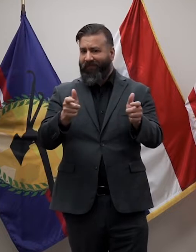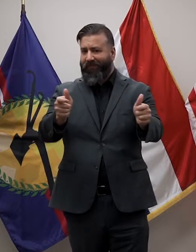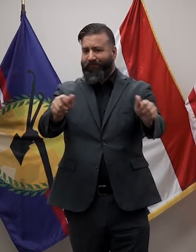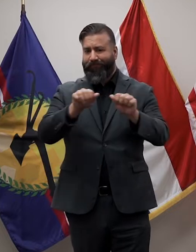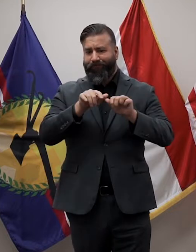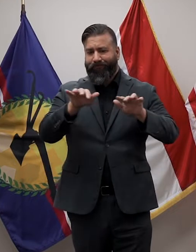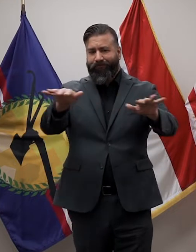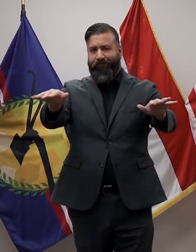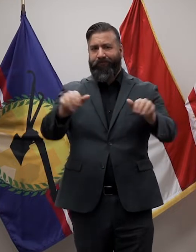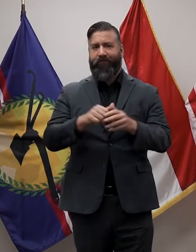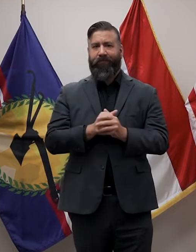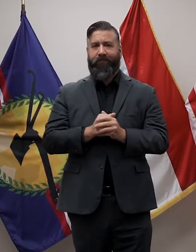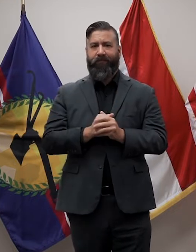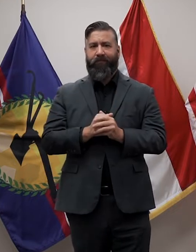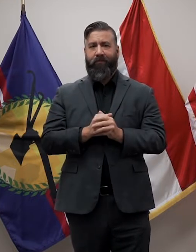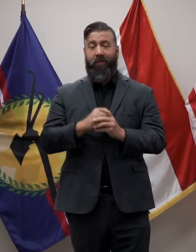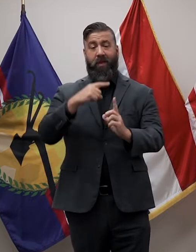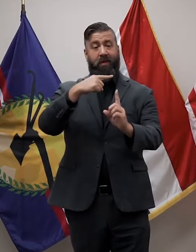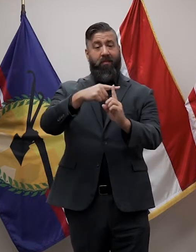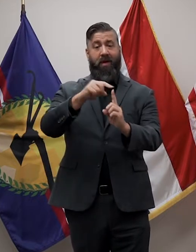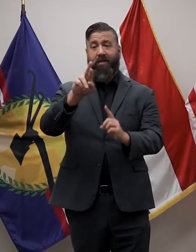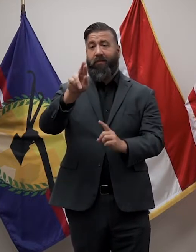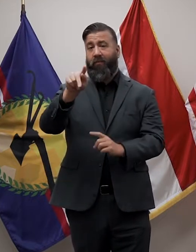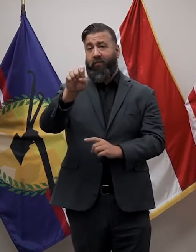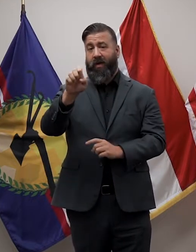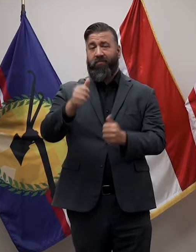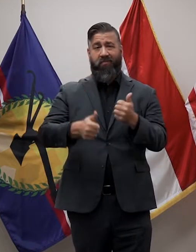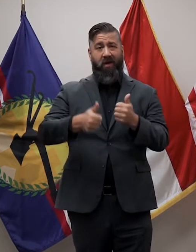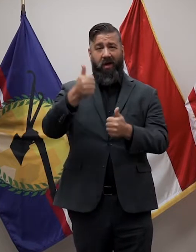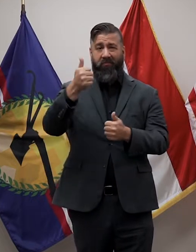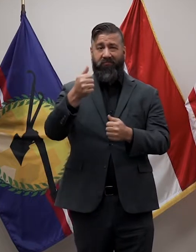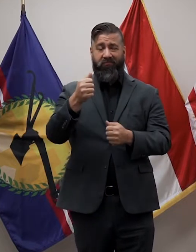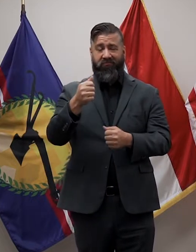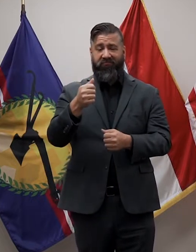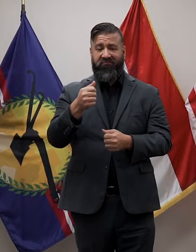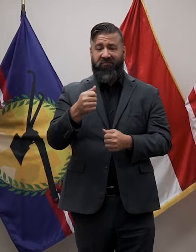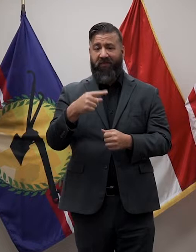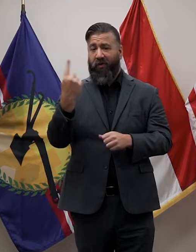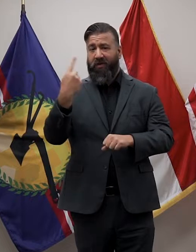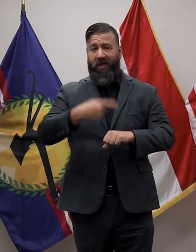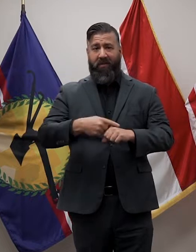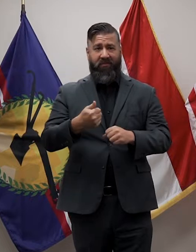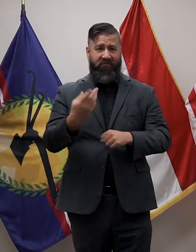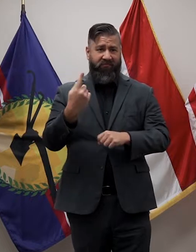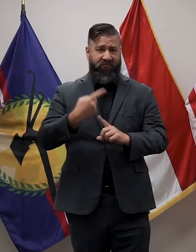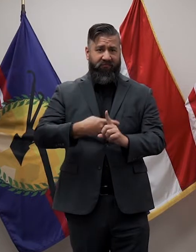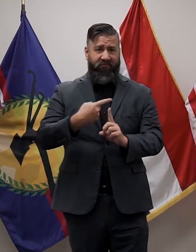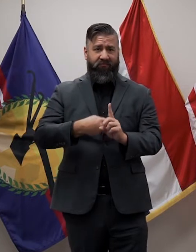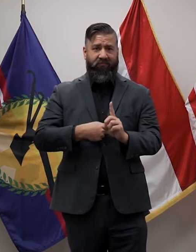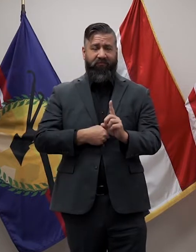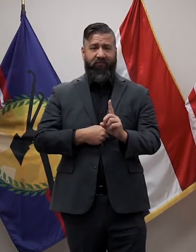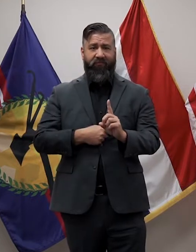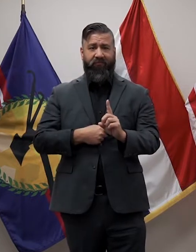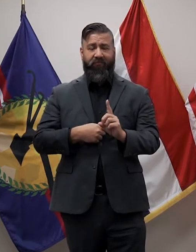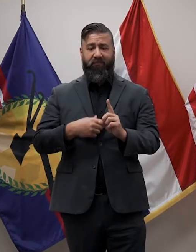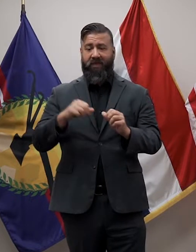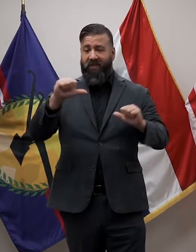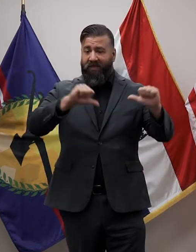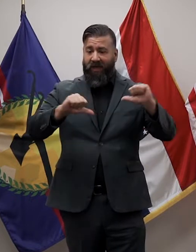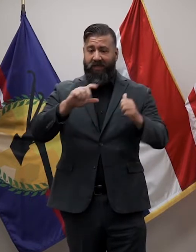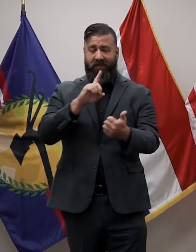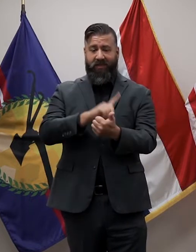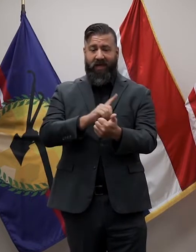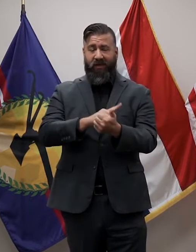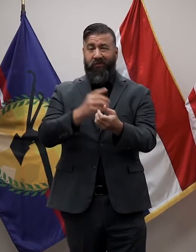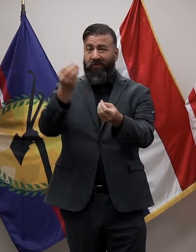The positivity rate is up for the first time in a couple of months. Our public health experts and partners in the region's healthcare